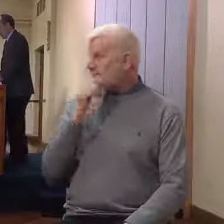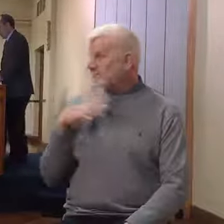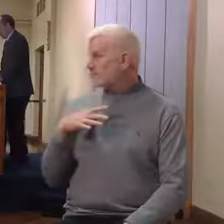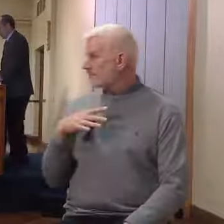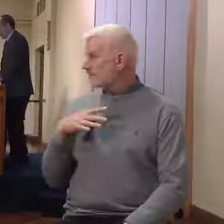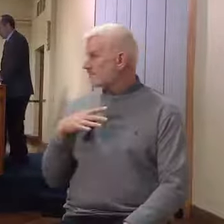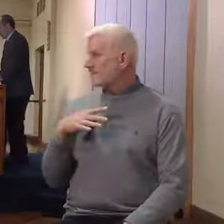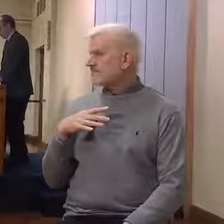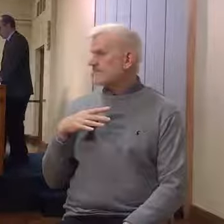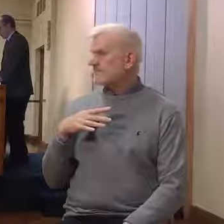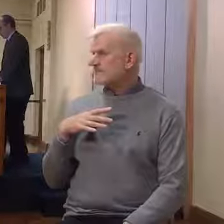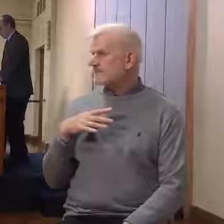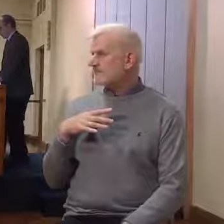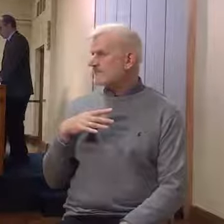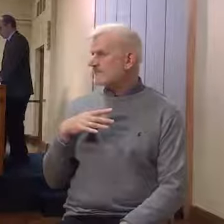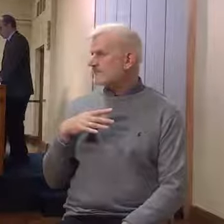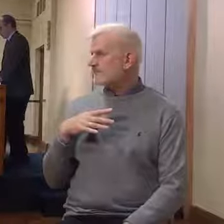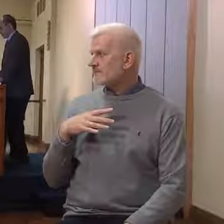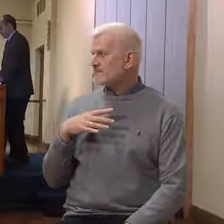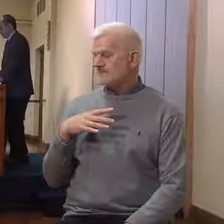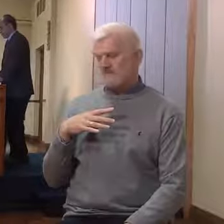Chapter 2, verse 13.